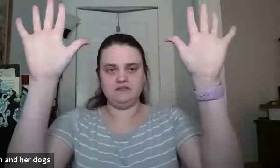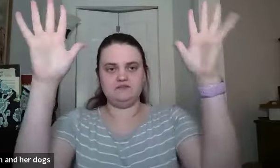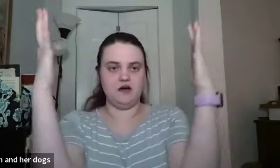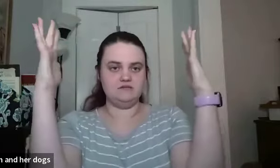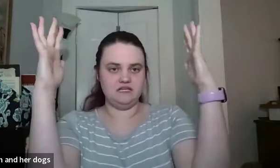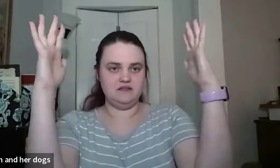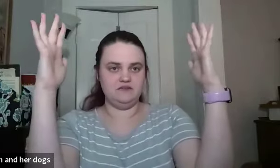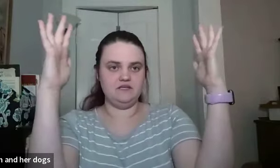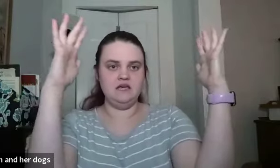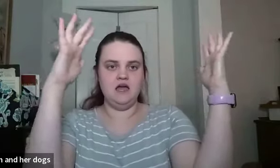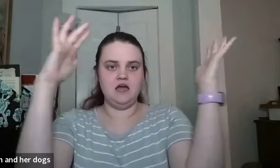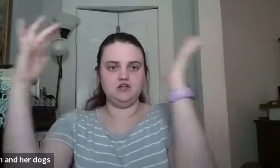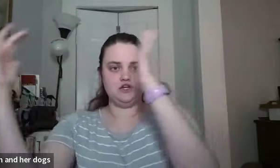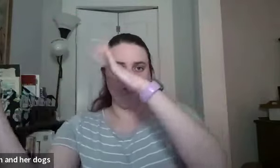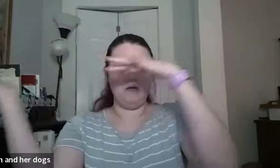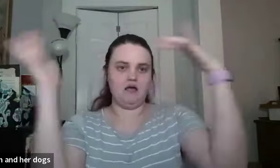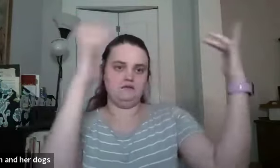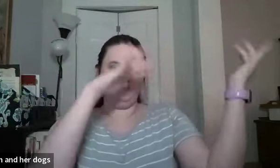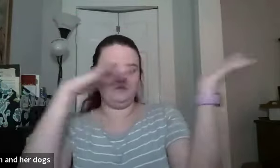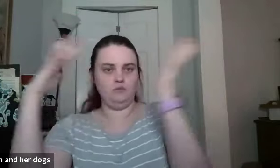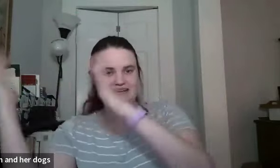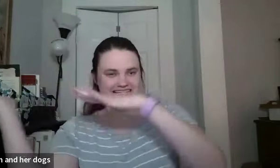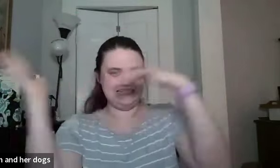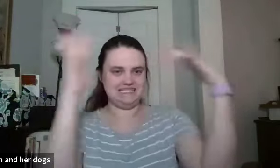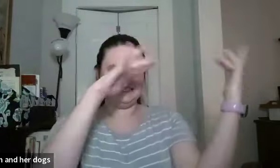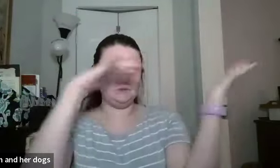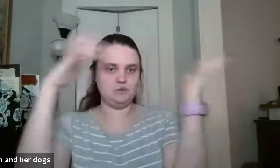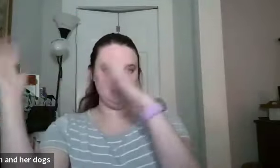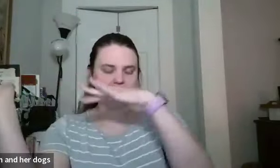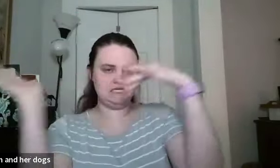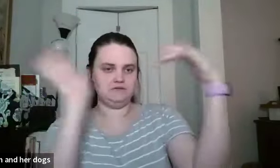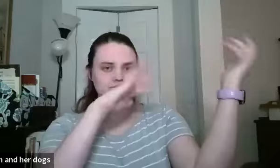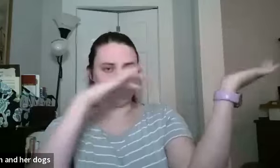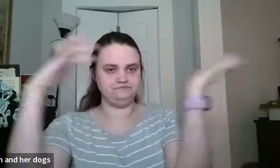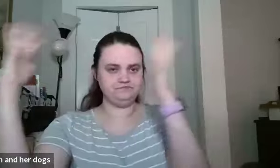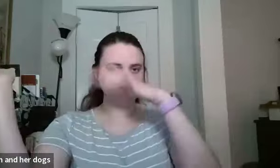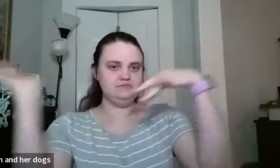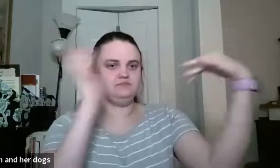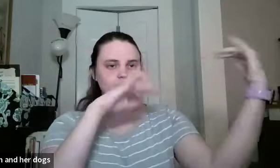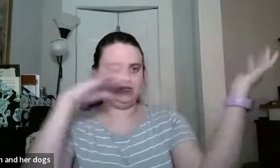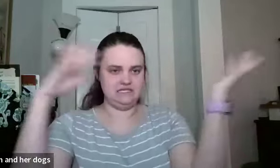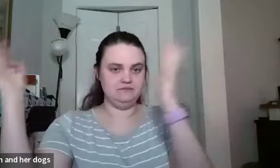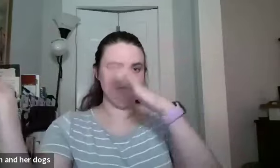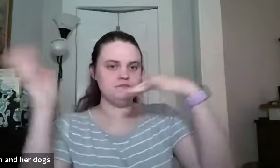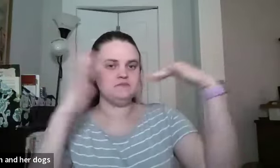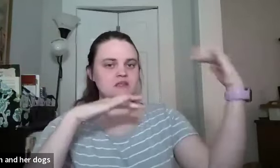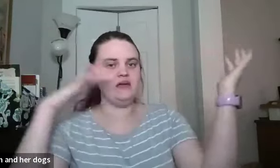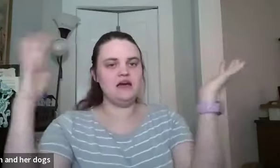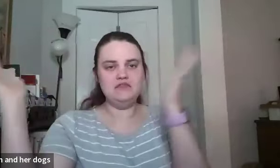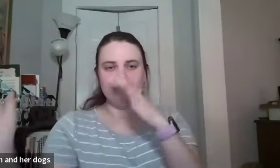these fives standing like this, and you're going to go back and forth, windy, windy, windy. And